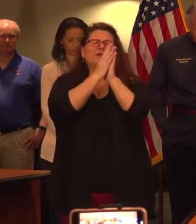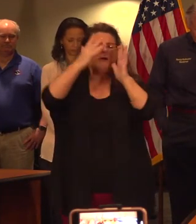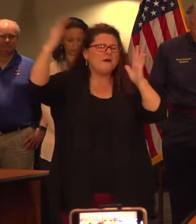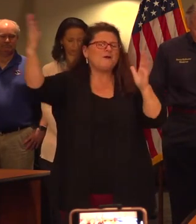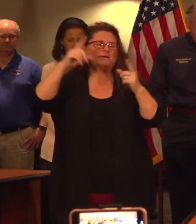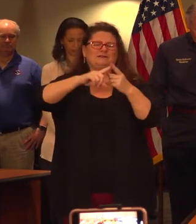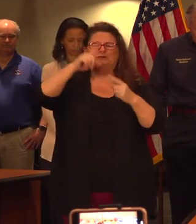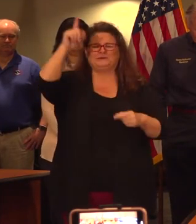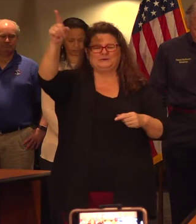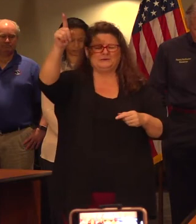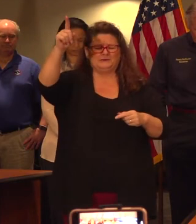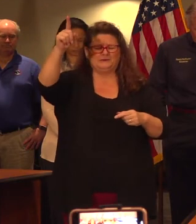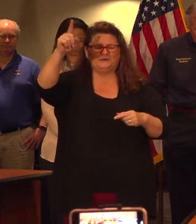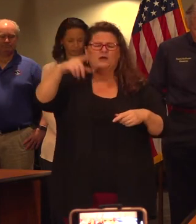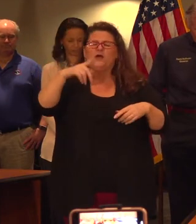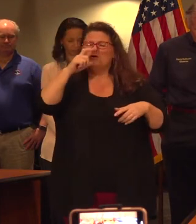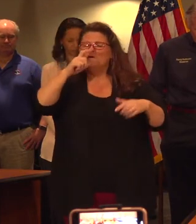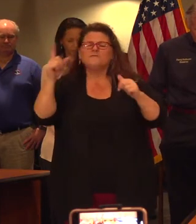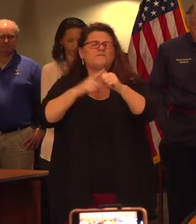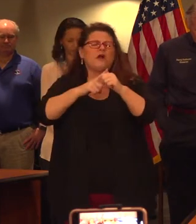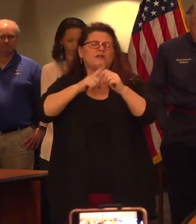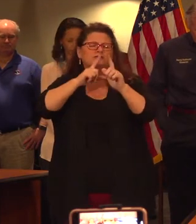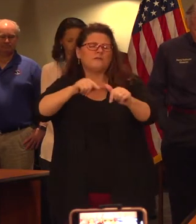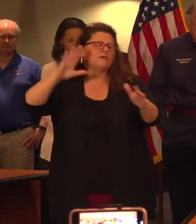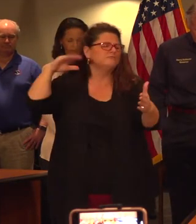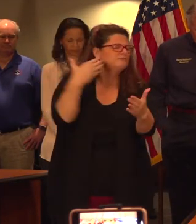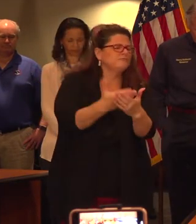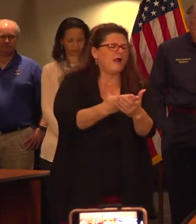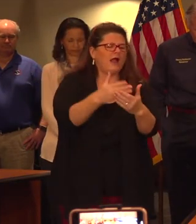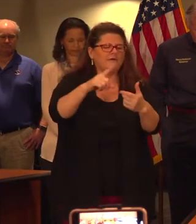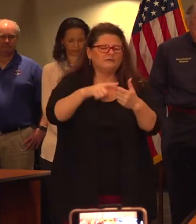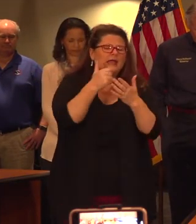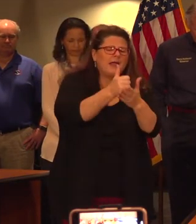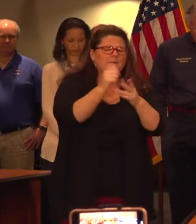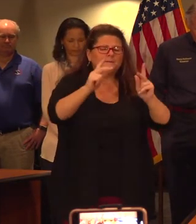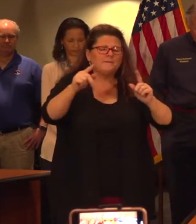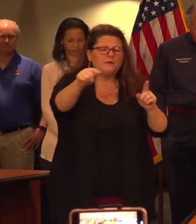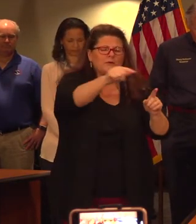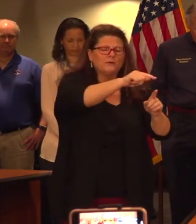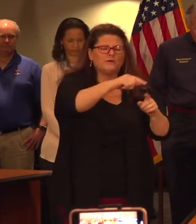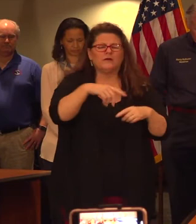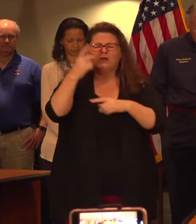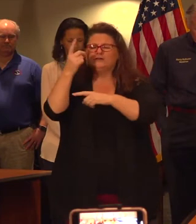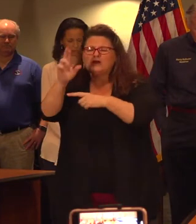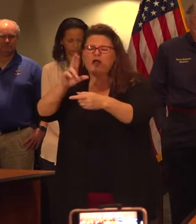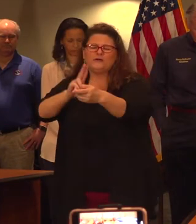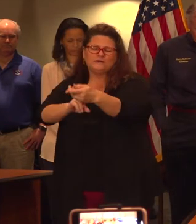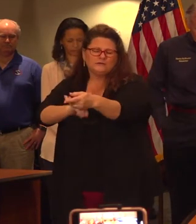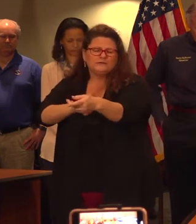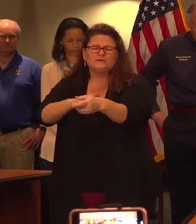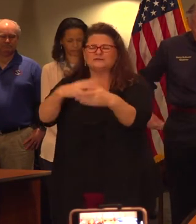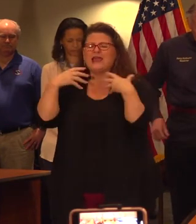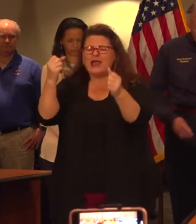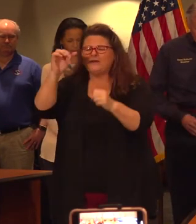do, even for those first responders as they look after the needs of your children, even for those healthcare professionals, even those that have